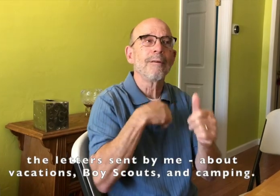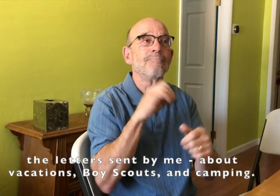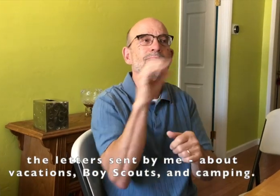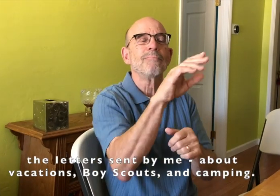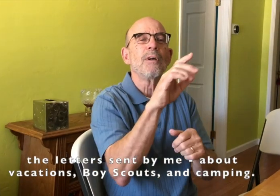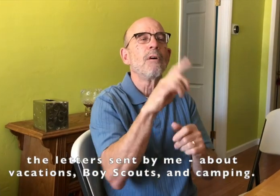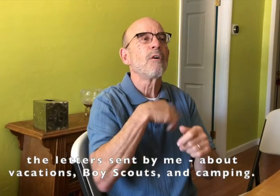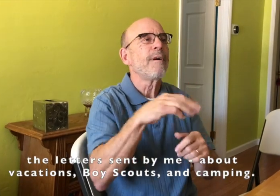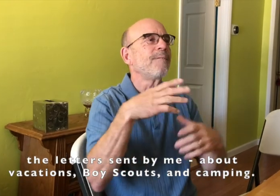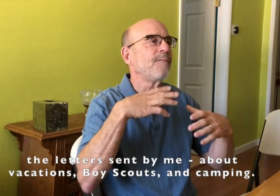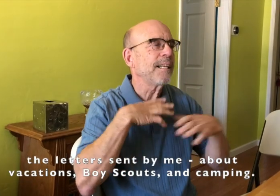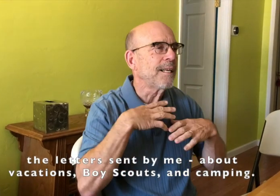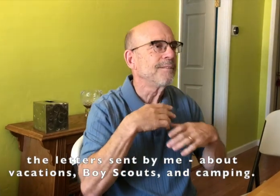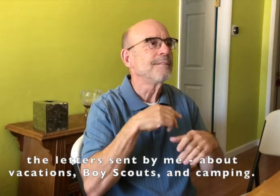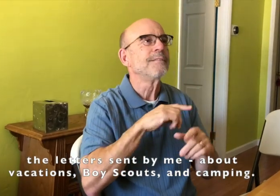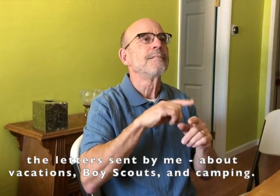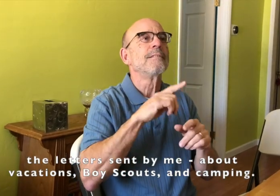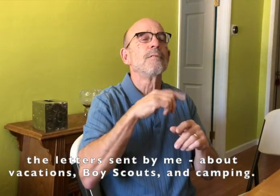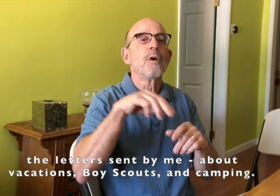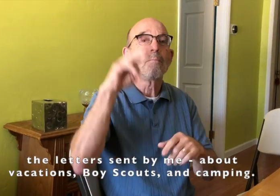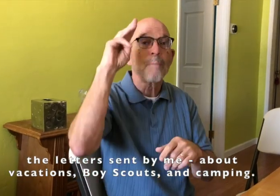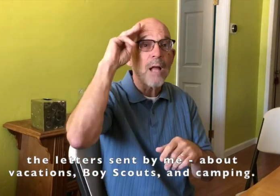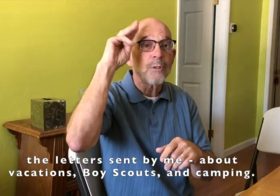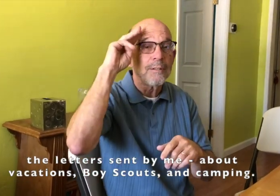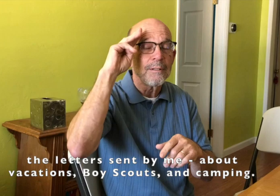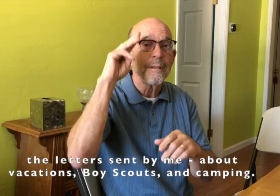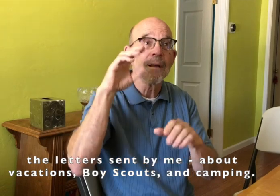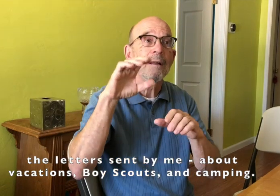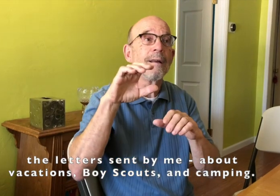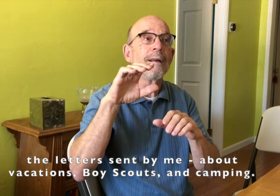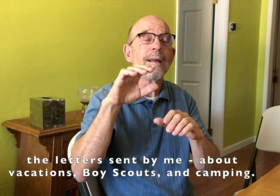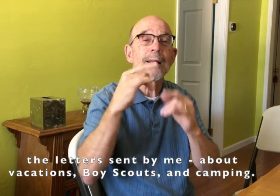the letters I sent to me about vacations, Boy Scouts, and camping.